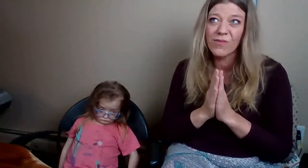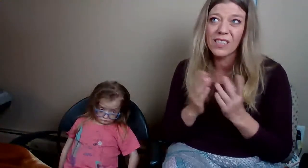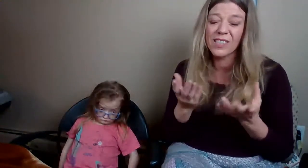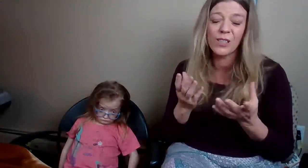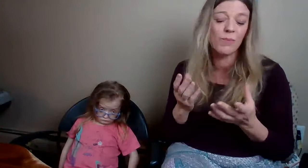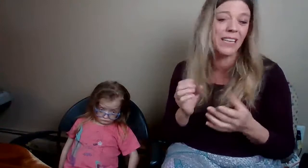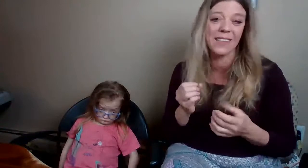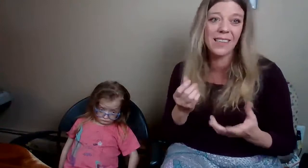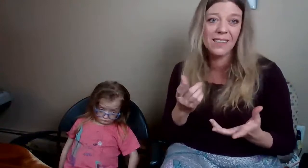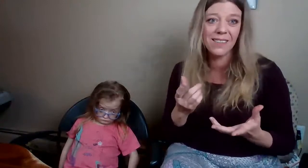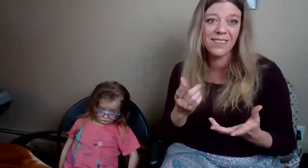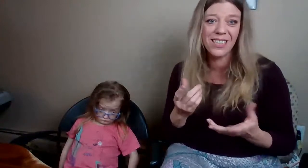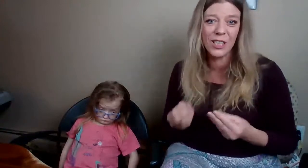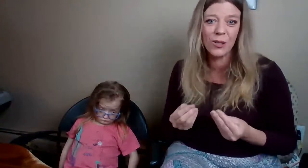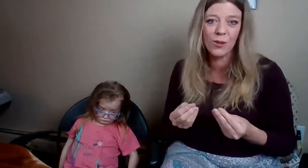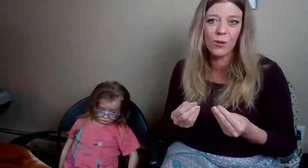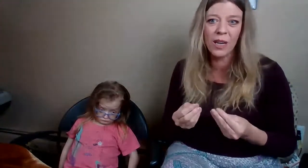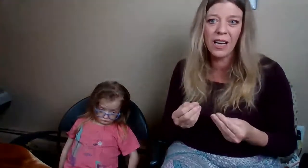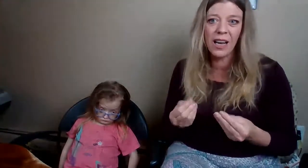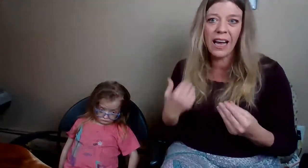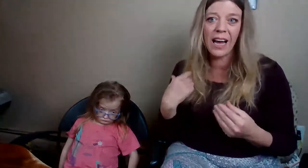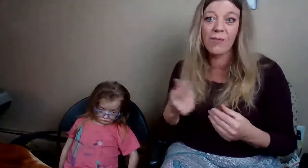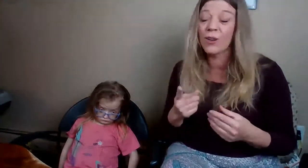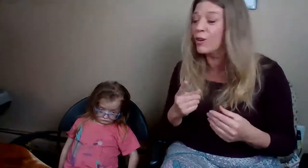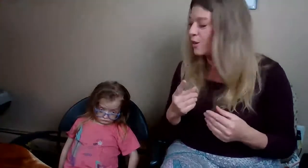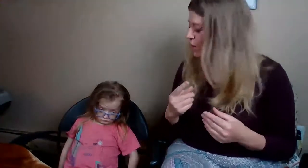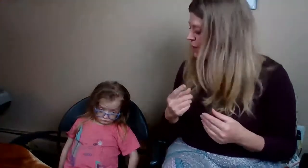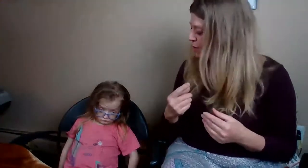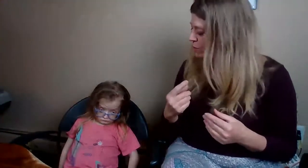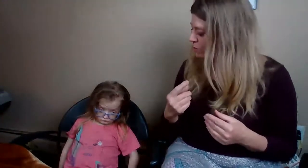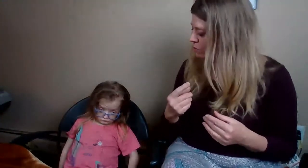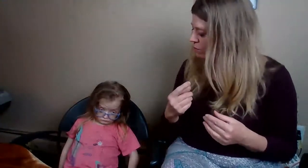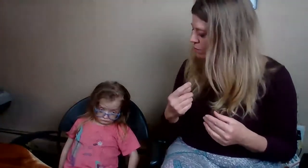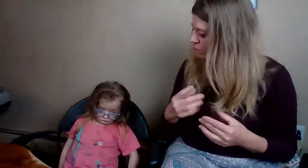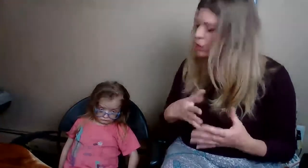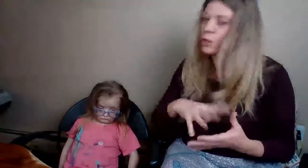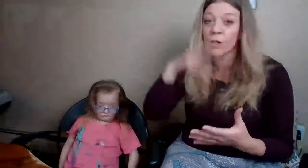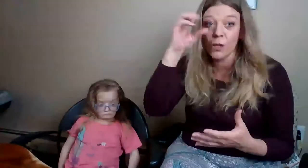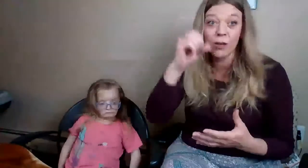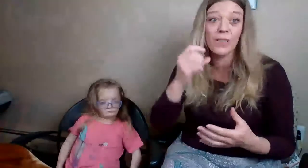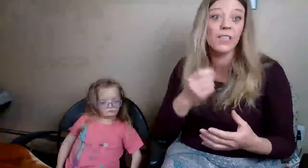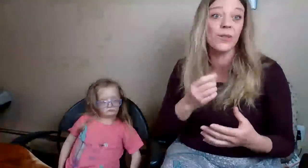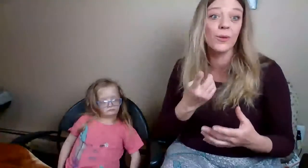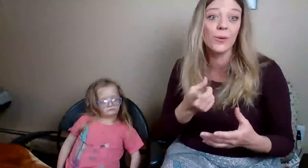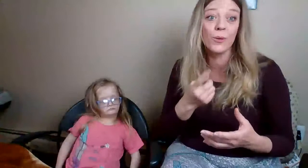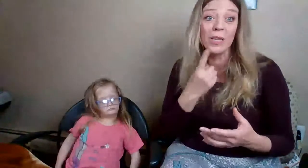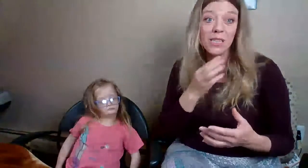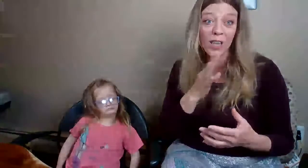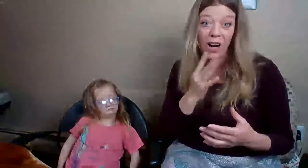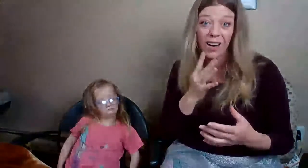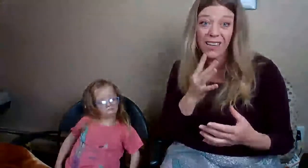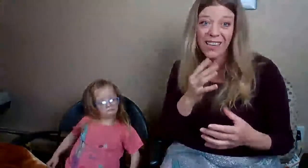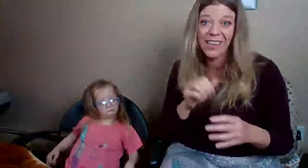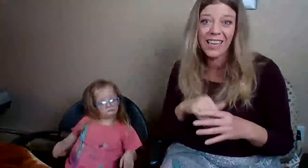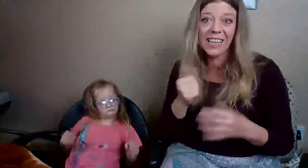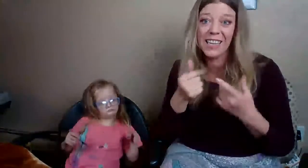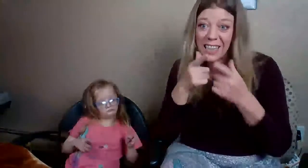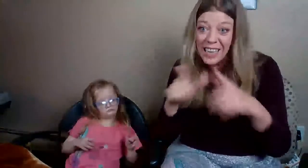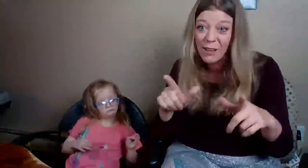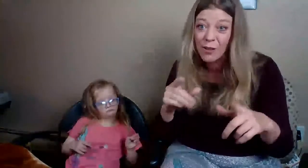it just makes sense to have her learn to talk in the language